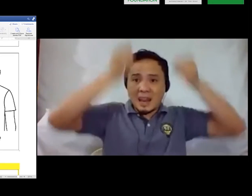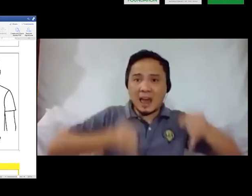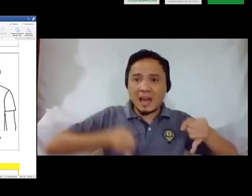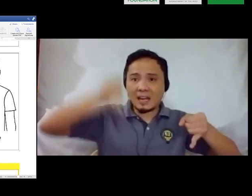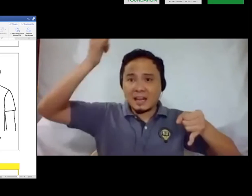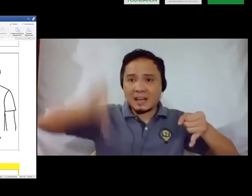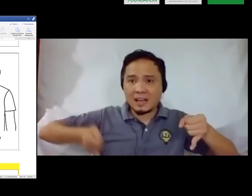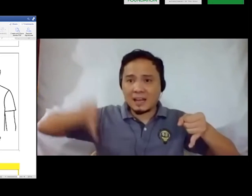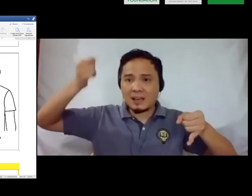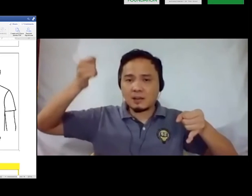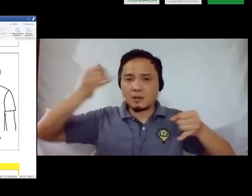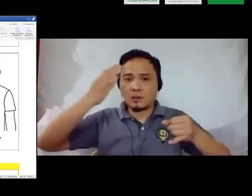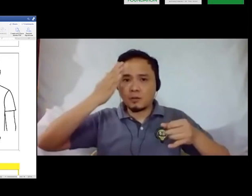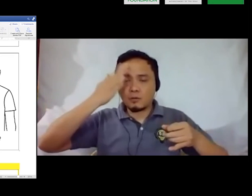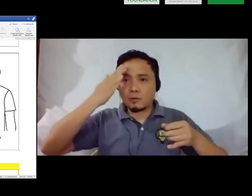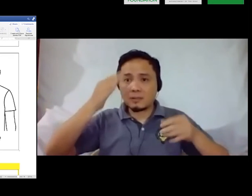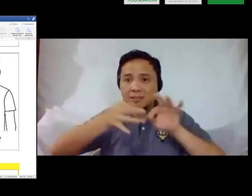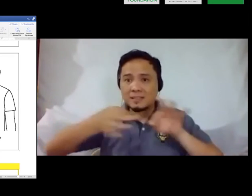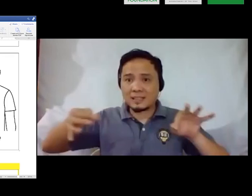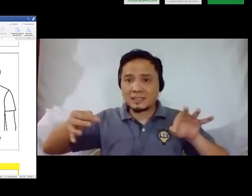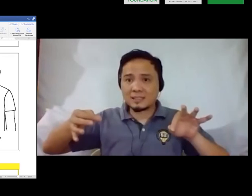the embedded sentence.